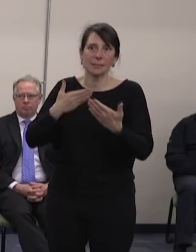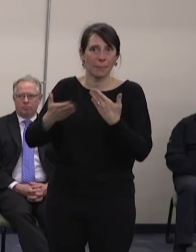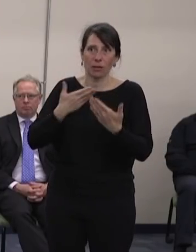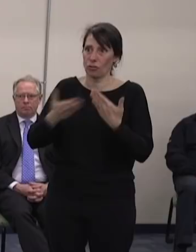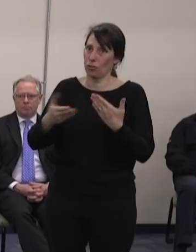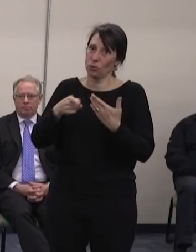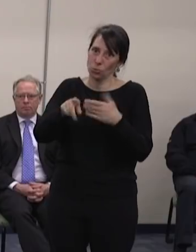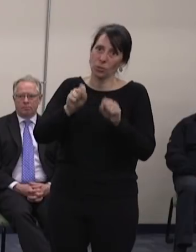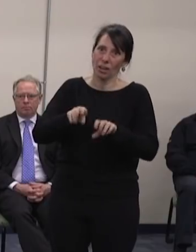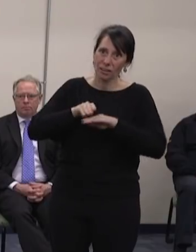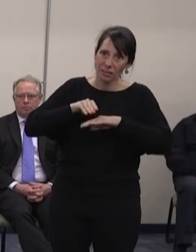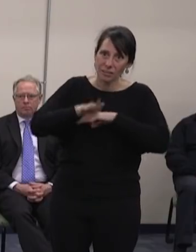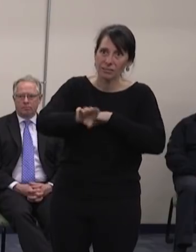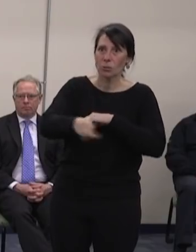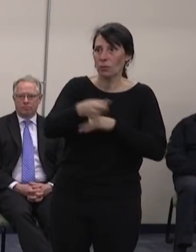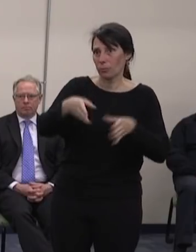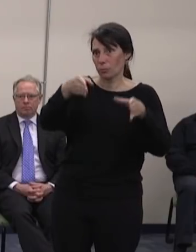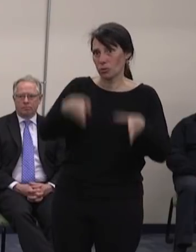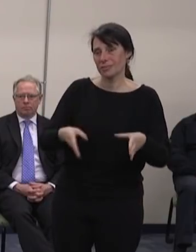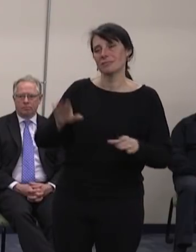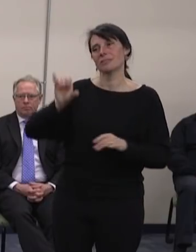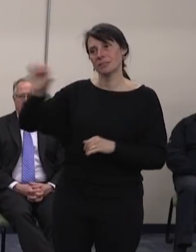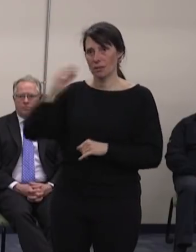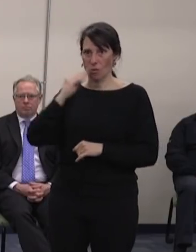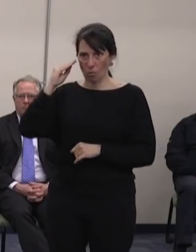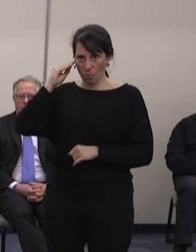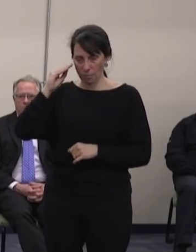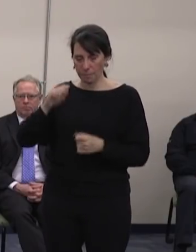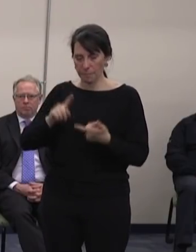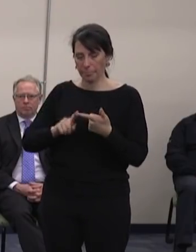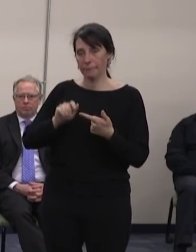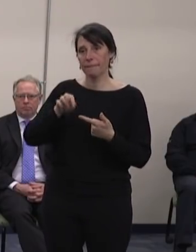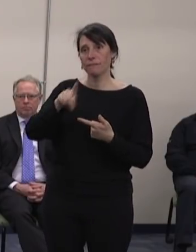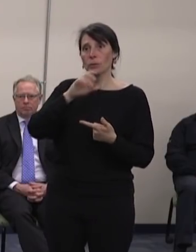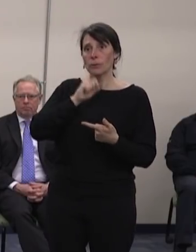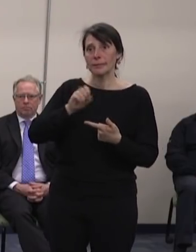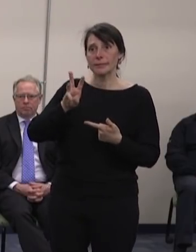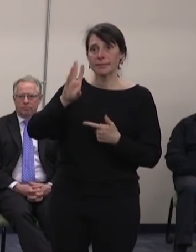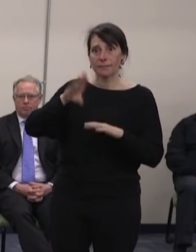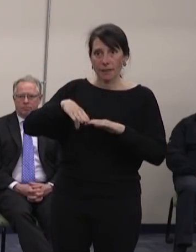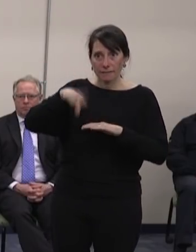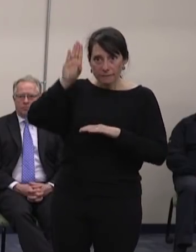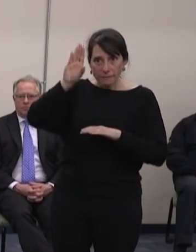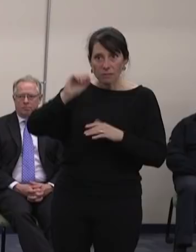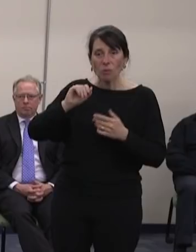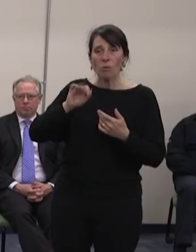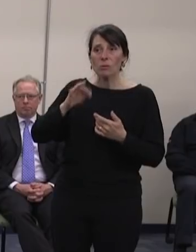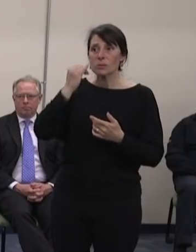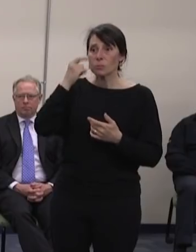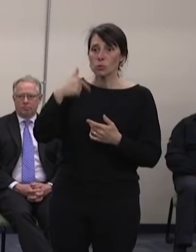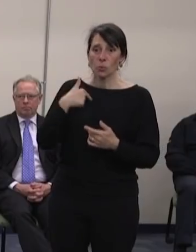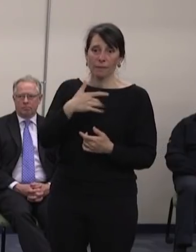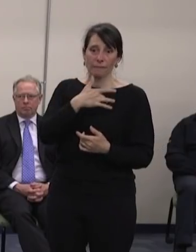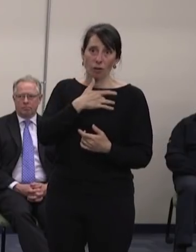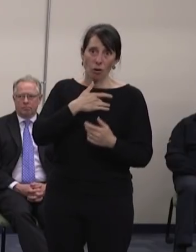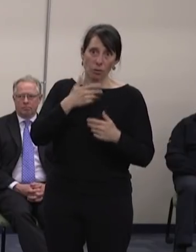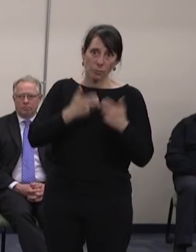If you are over the age of 65, or if you have a chronic health condition like heart or lung